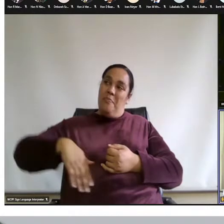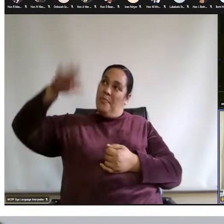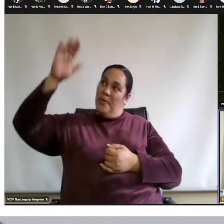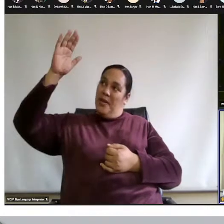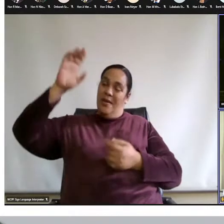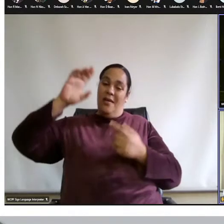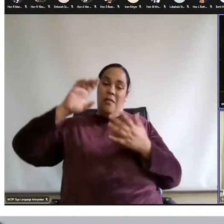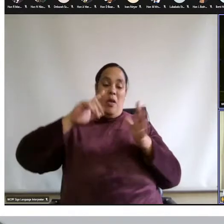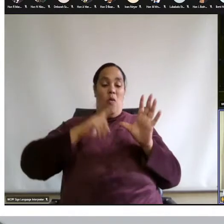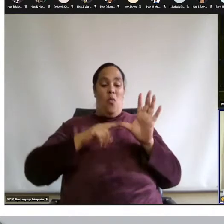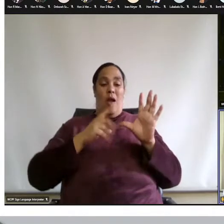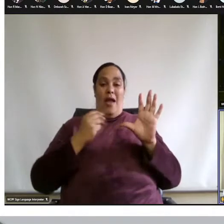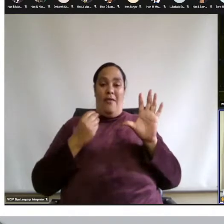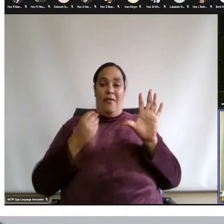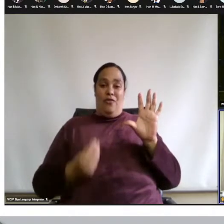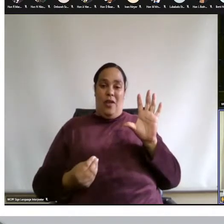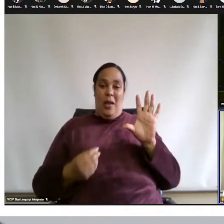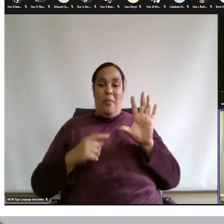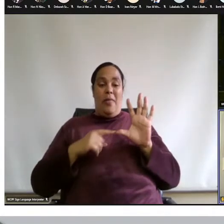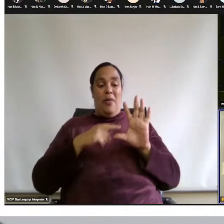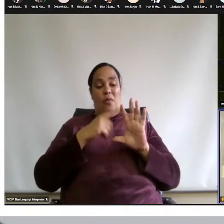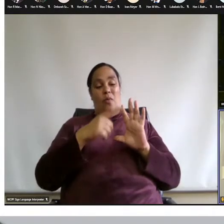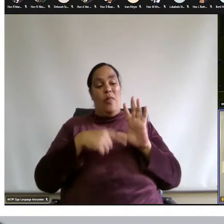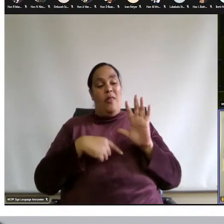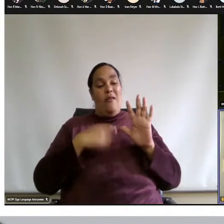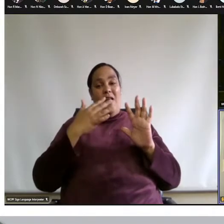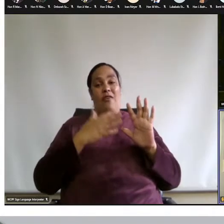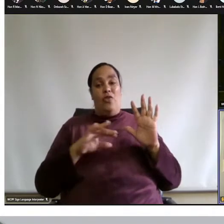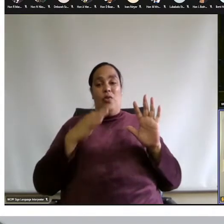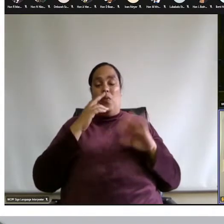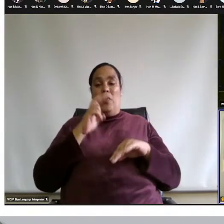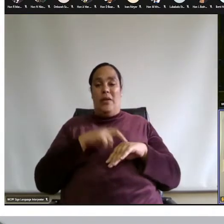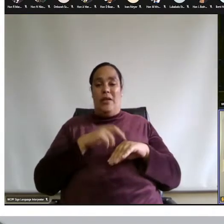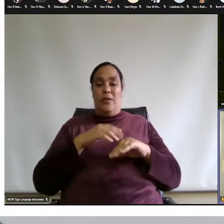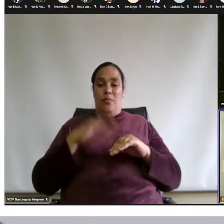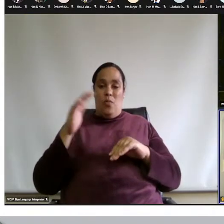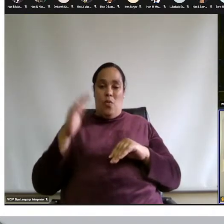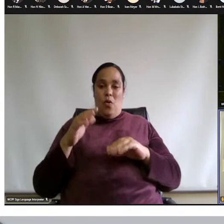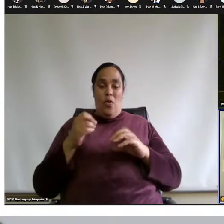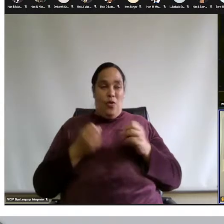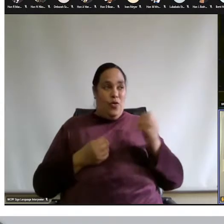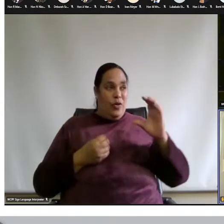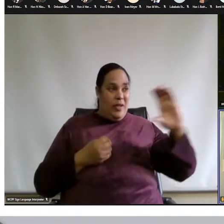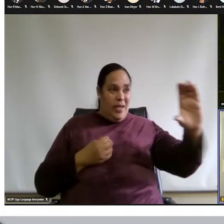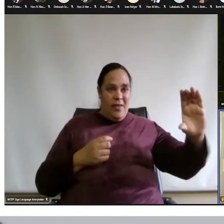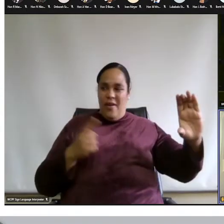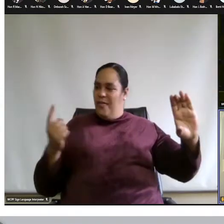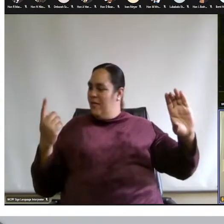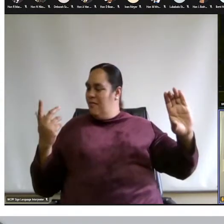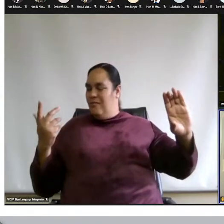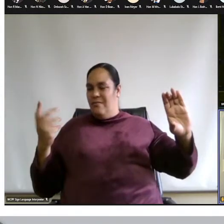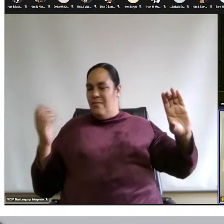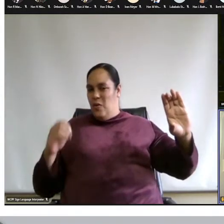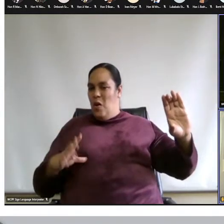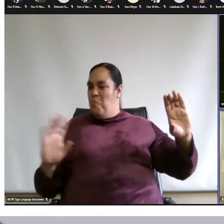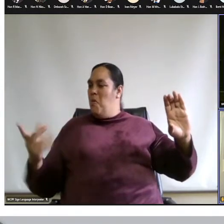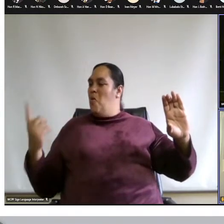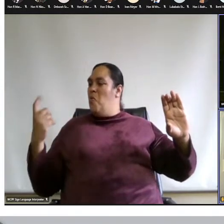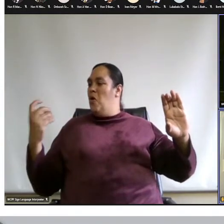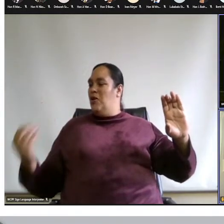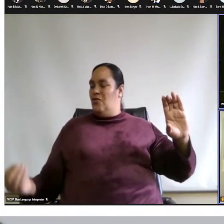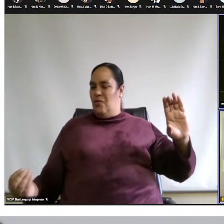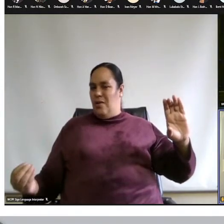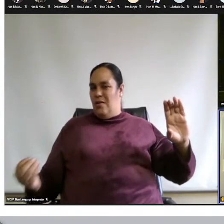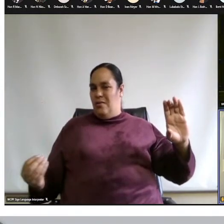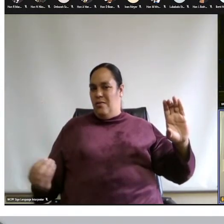child, so the one with the 5 children need it most. So the other one get nothing almost because you got 1 child. How are you